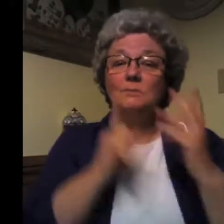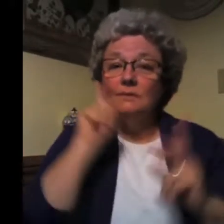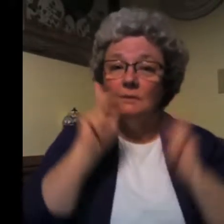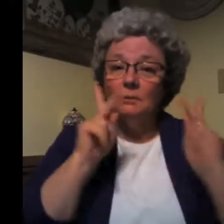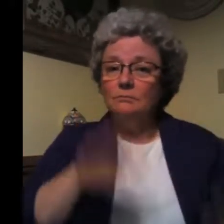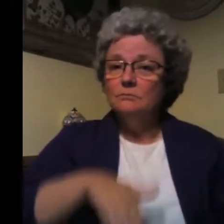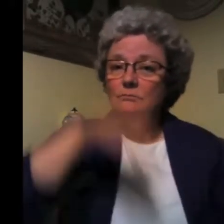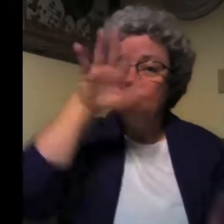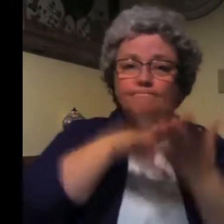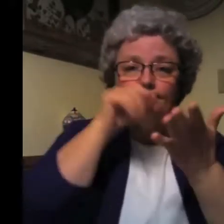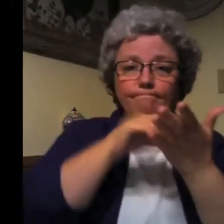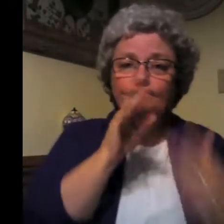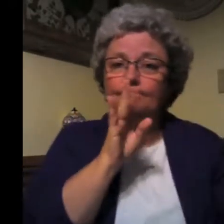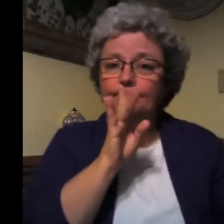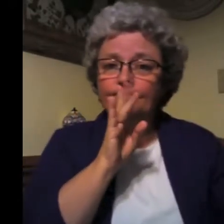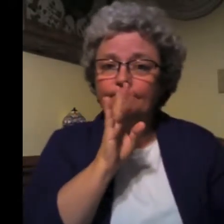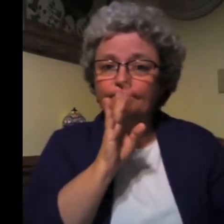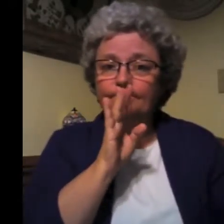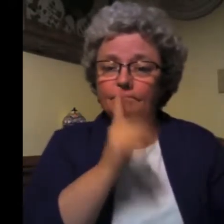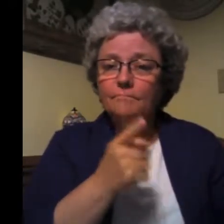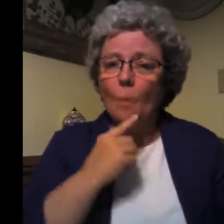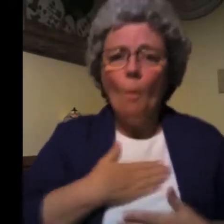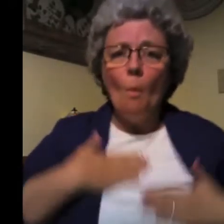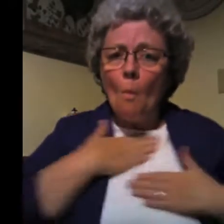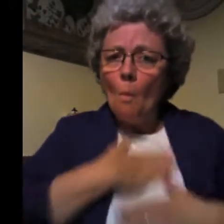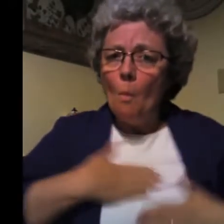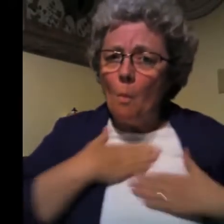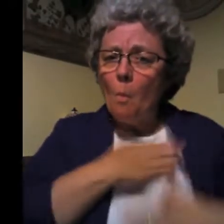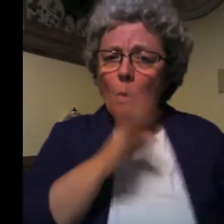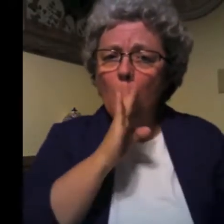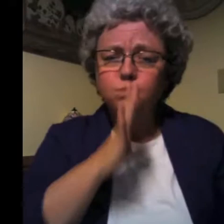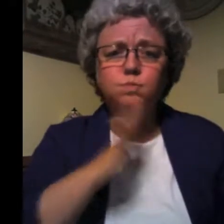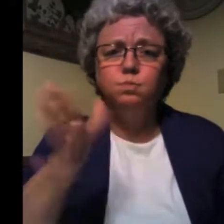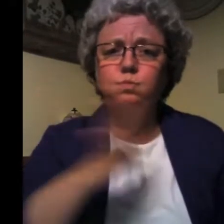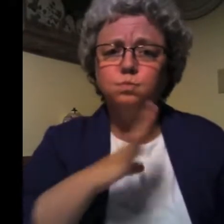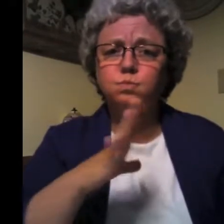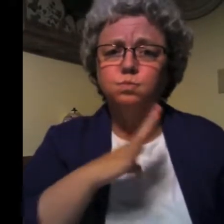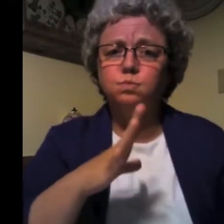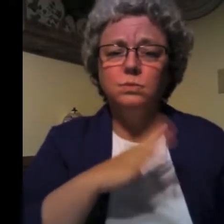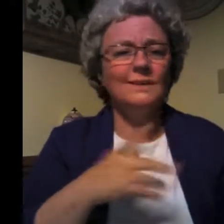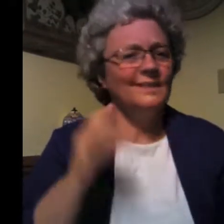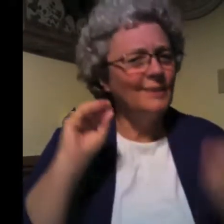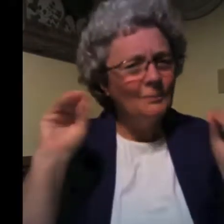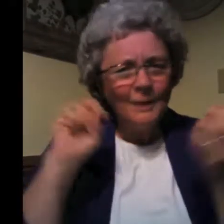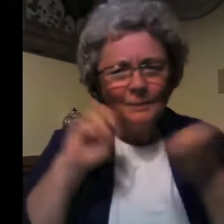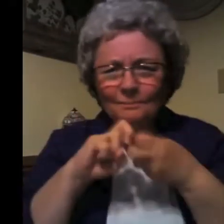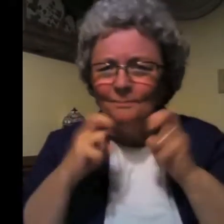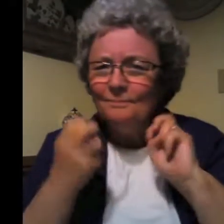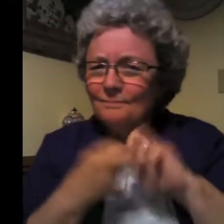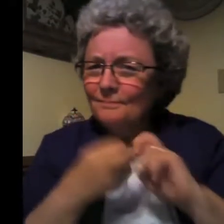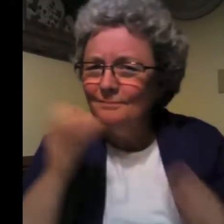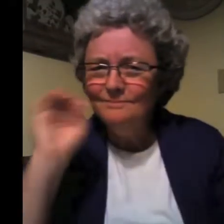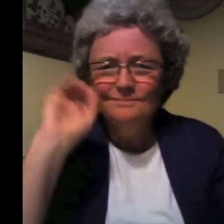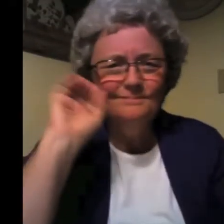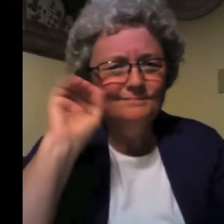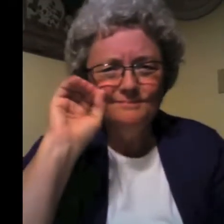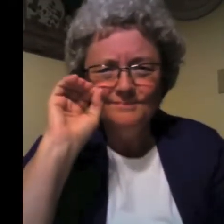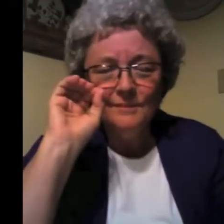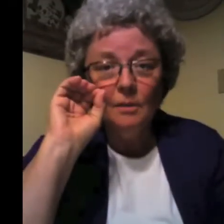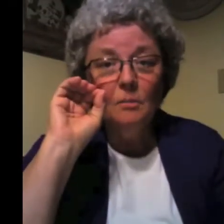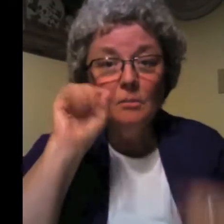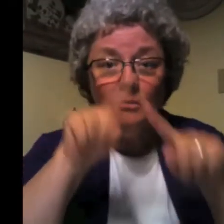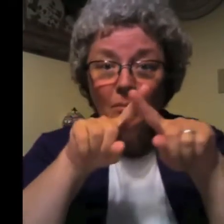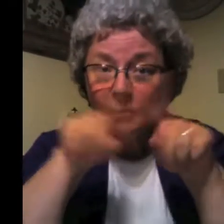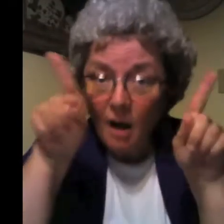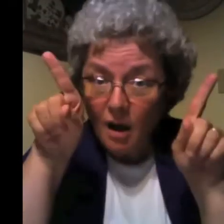Some people grew up learning to talk and they really enjoy speaking, and that's great. There's no problems with that, none at all.